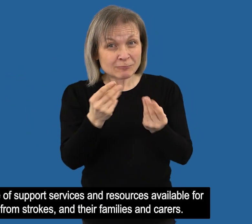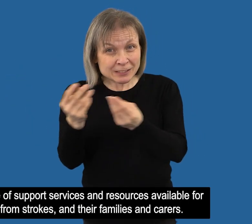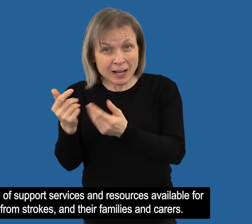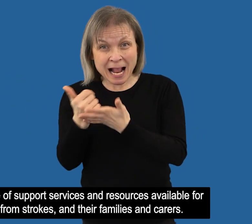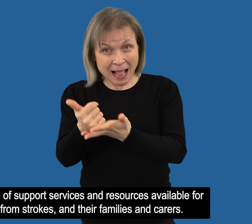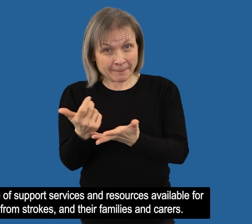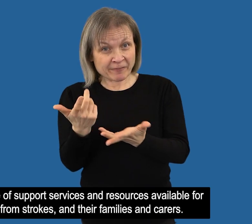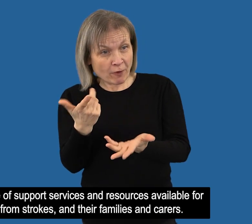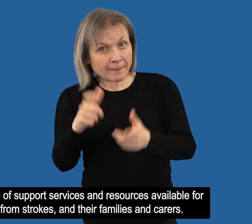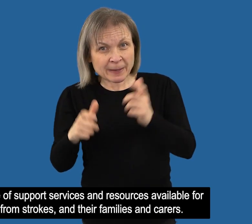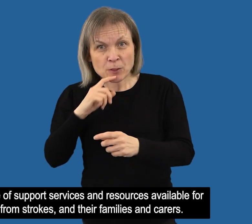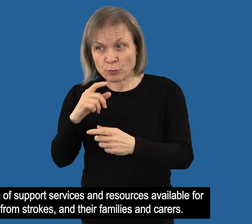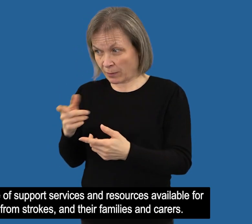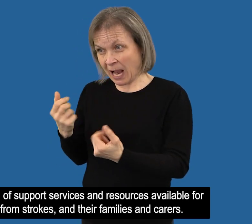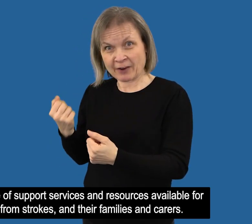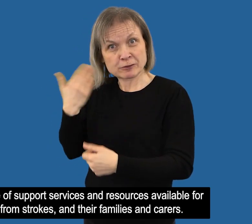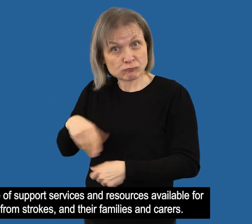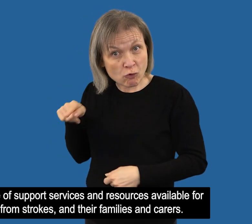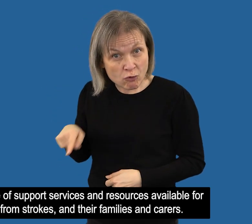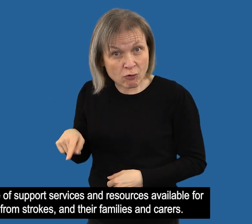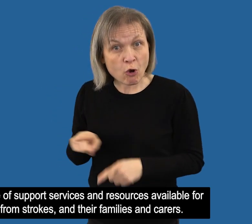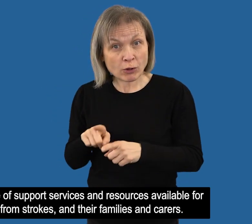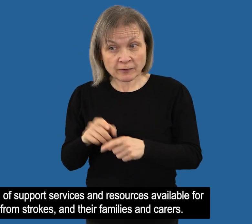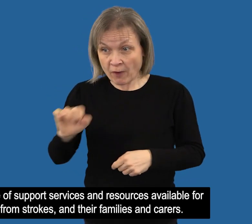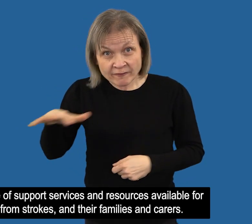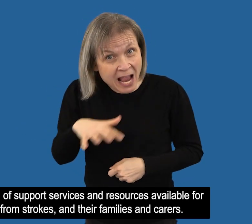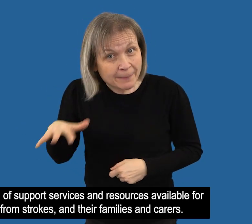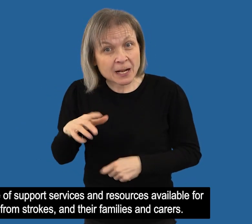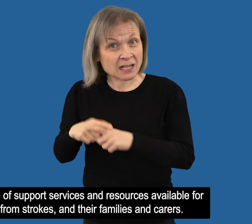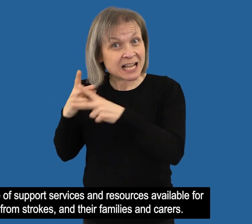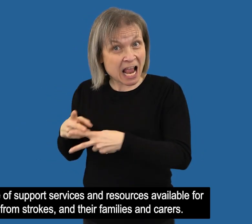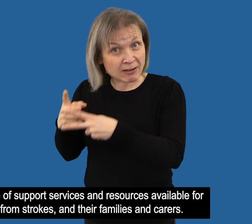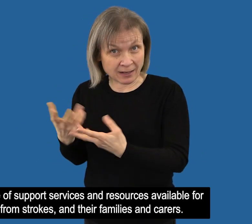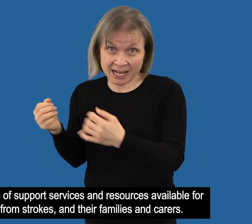resources available for people recovering from strokes and their families and carers.